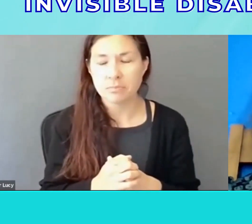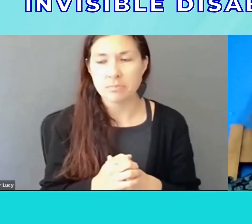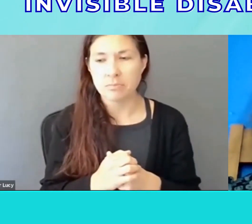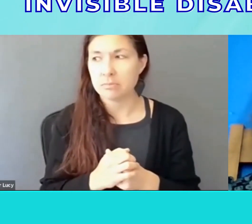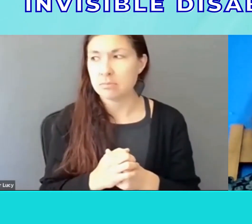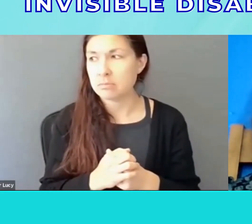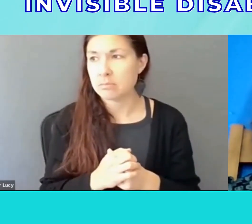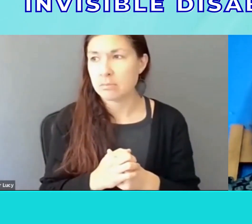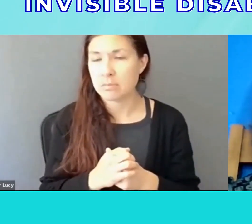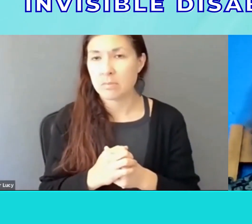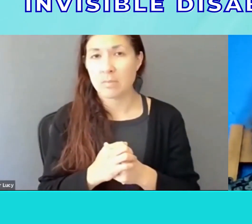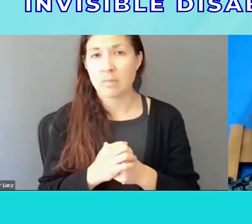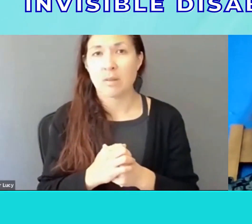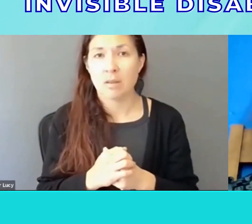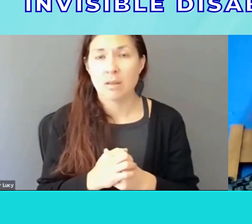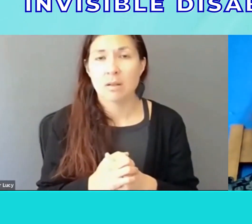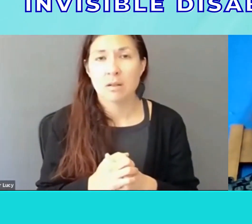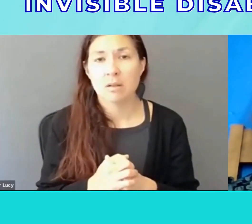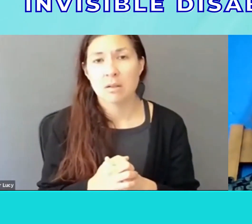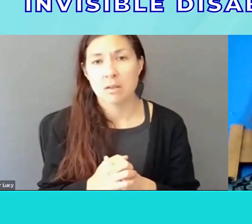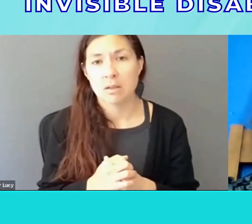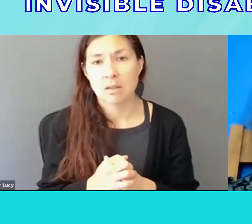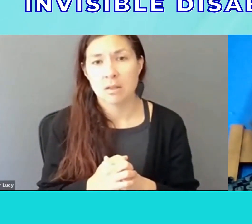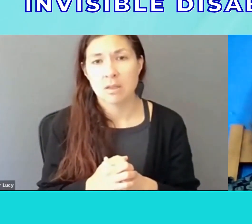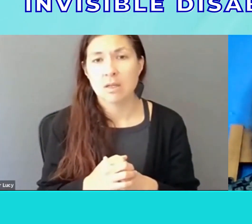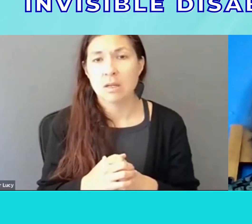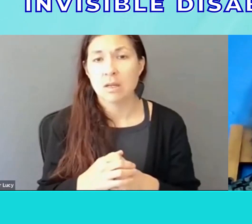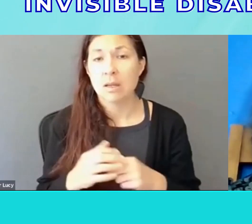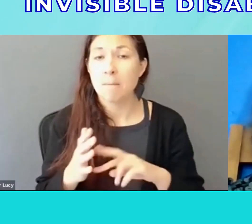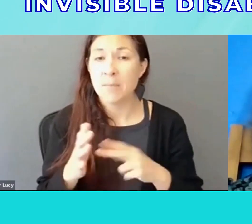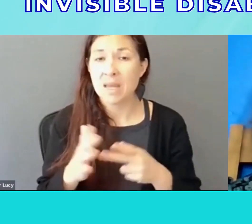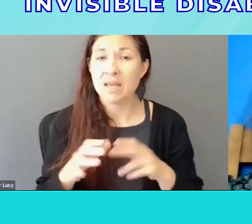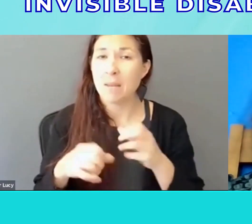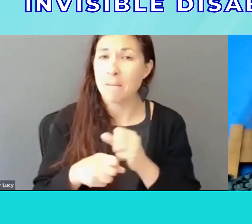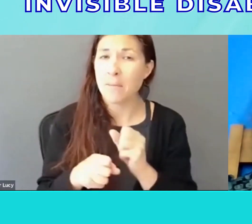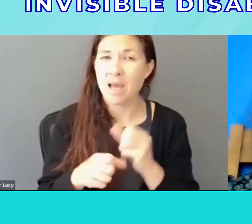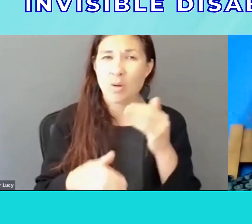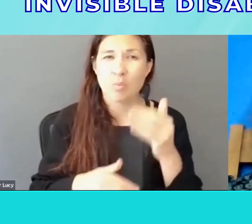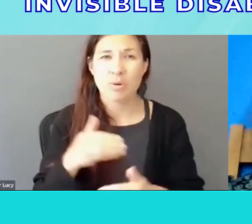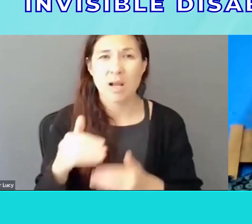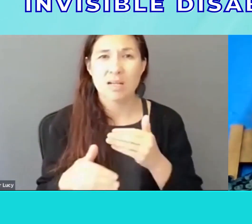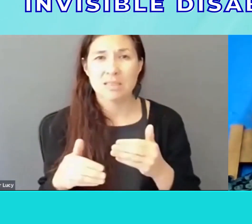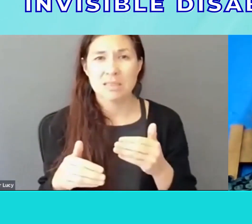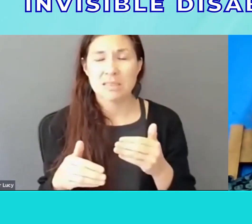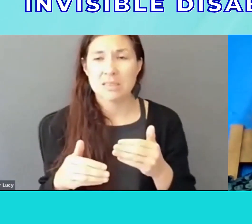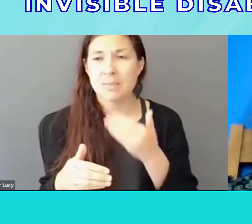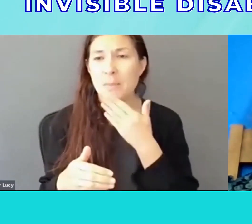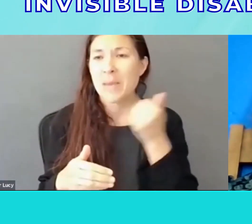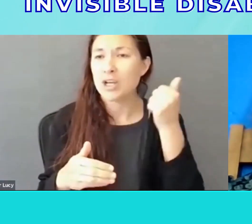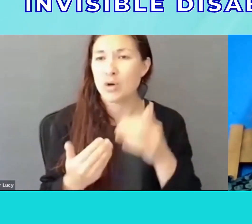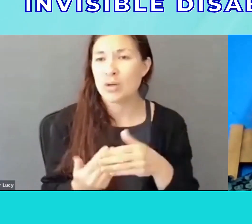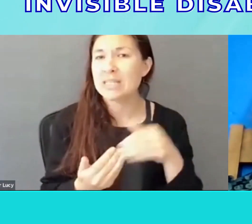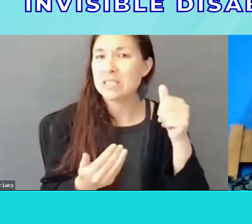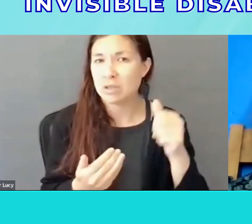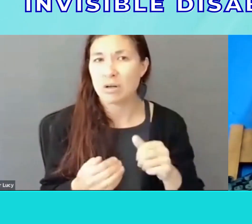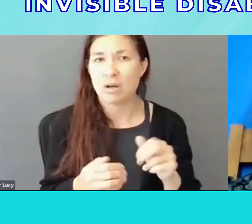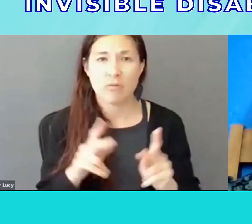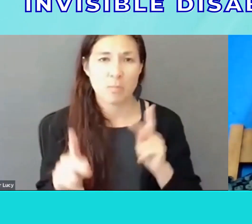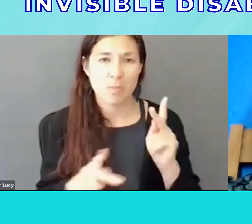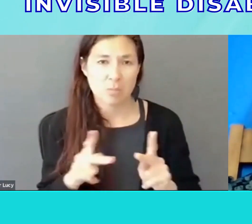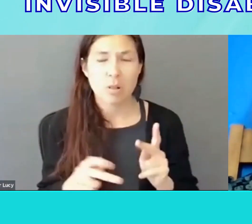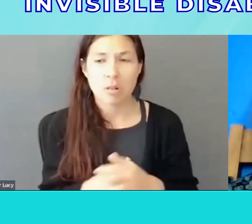I hope that answered what the person was wondering. I do think it's worth mentioning, reading out the statistics that the